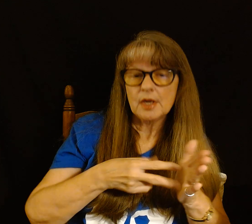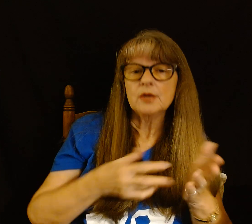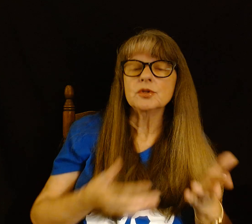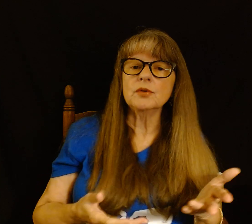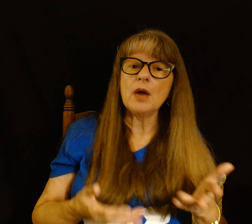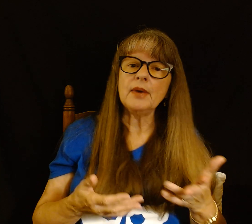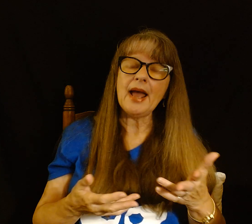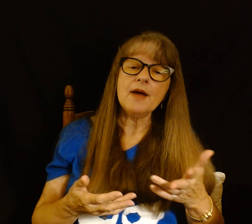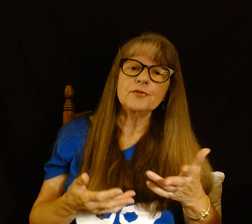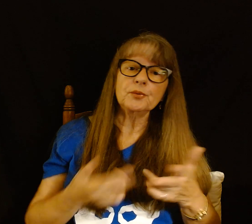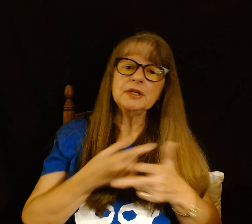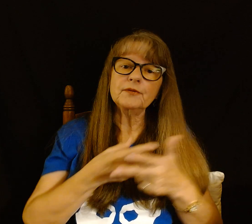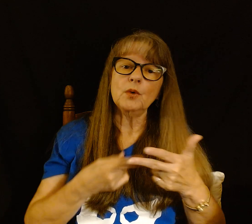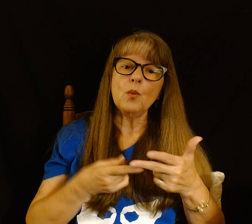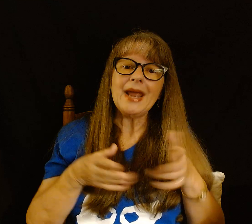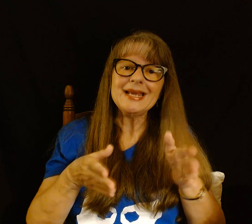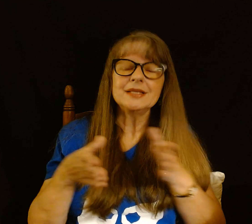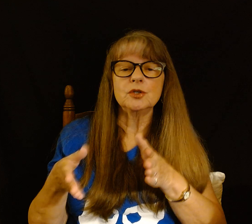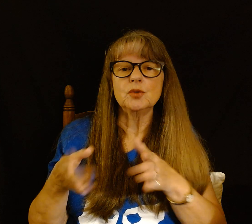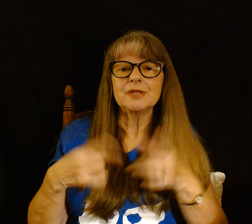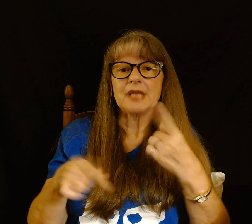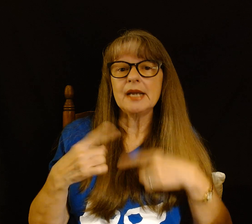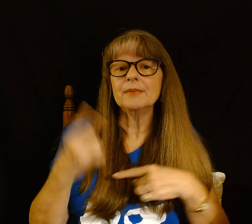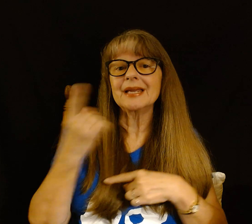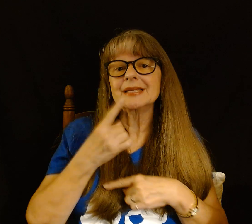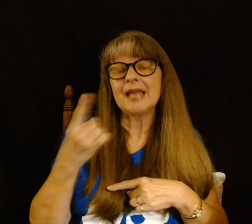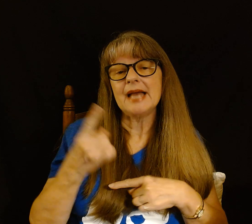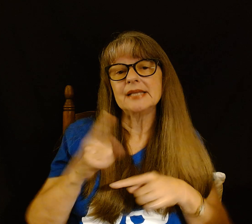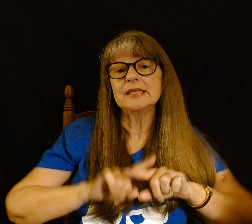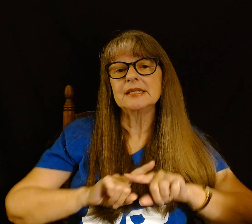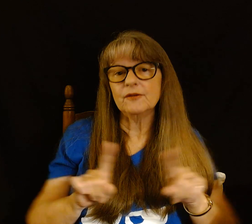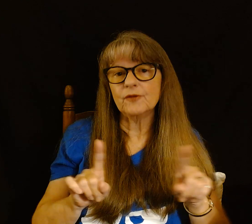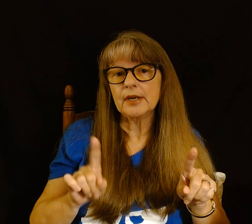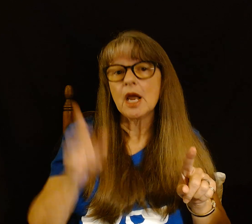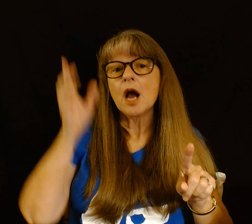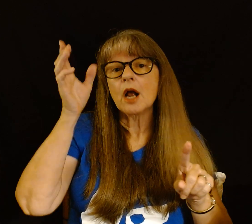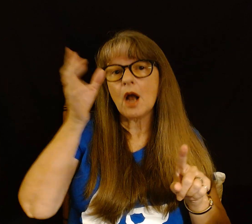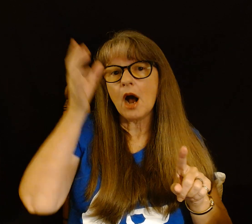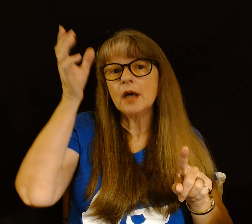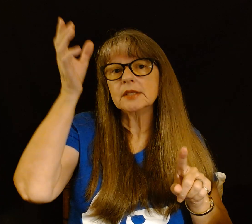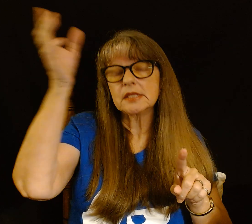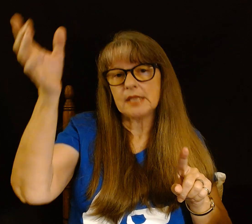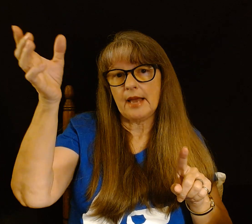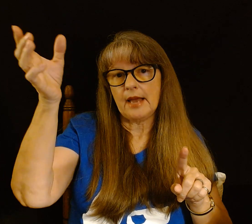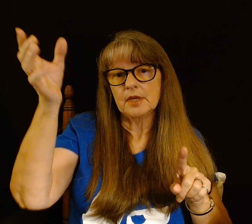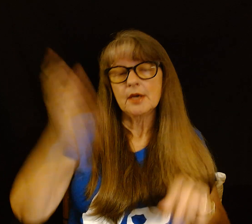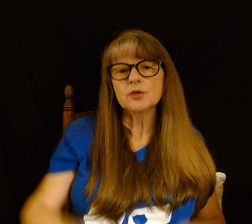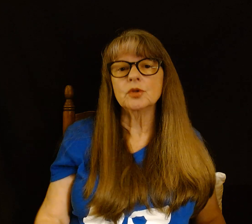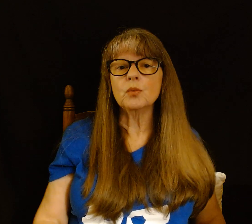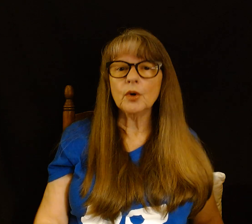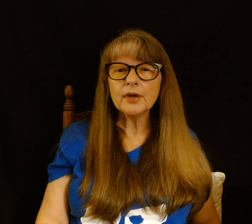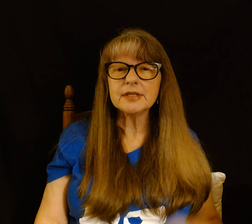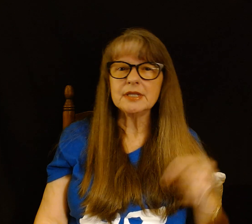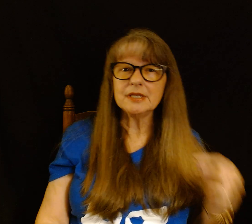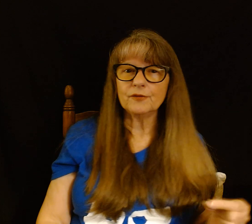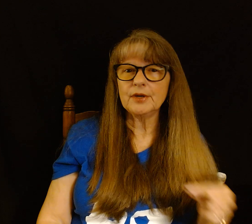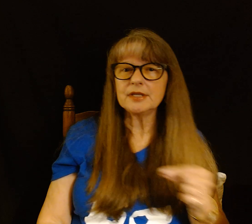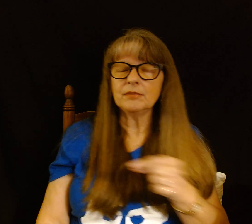So that would have three different ways that you assign it because it has a different concept. So the word isn't different. Sometimes we